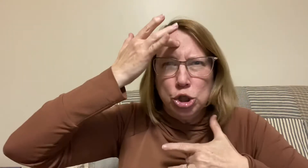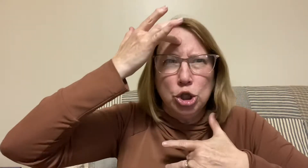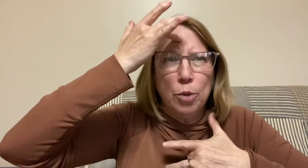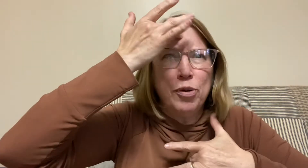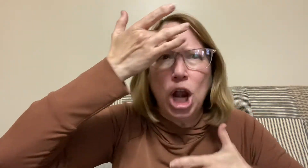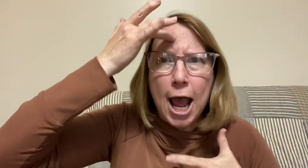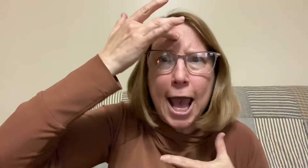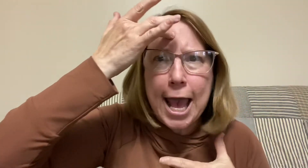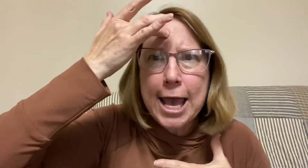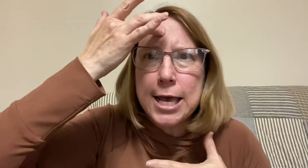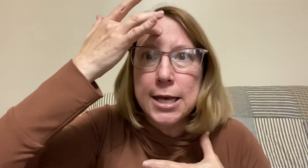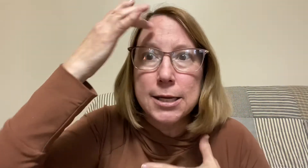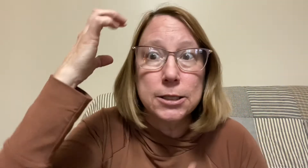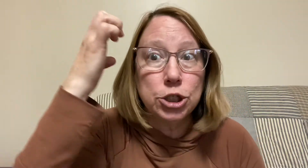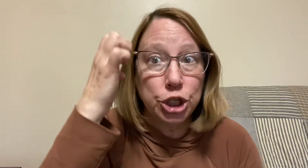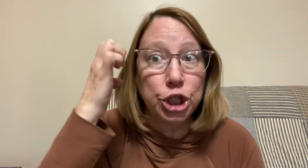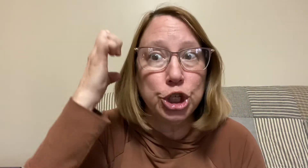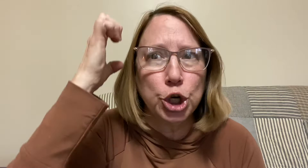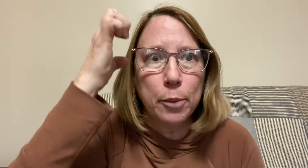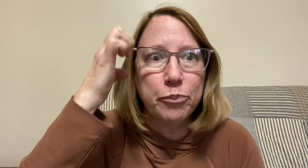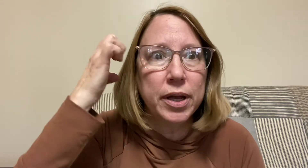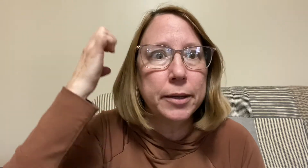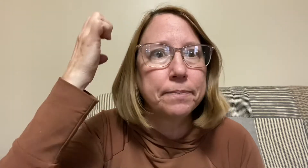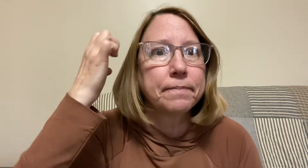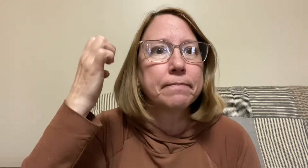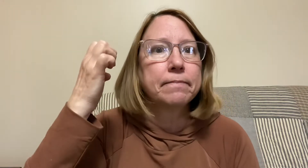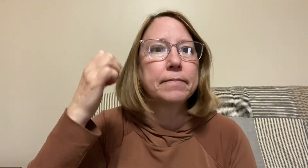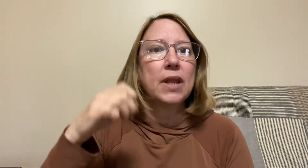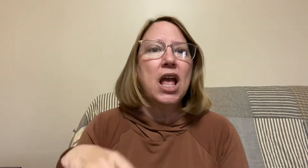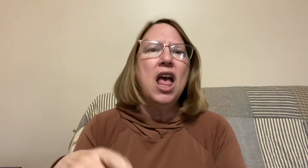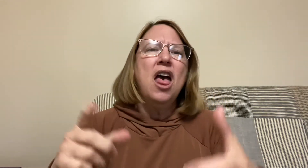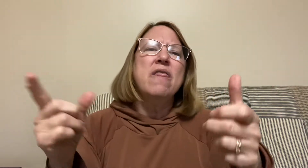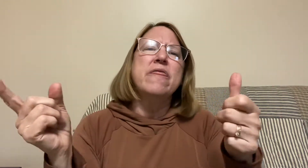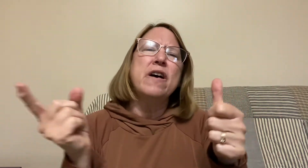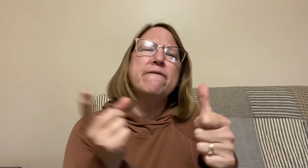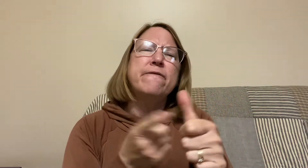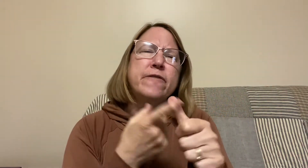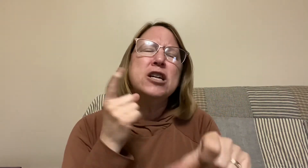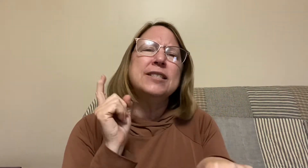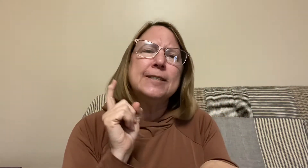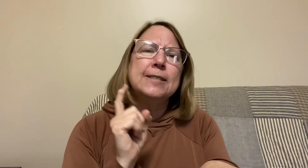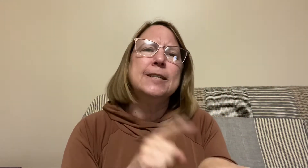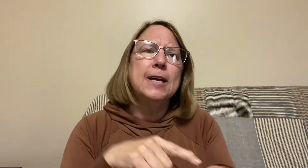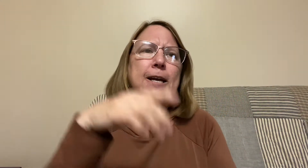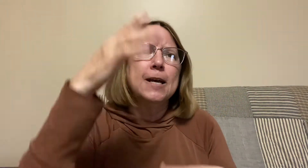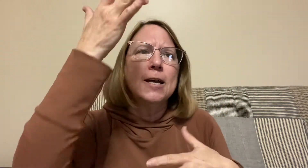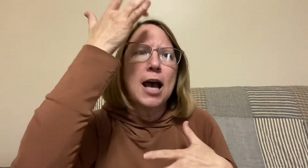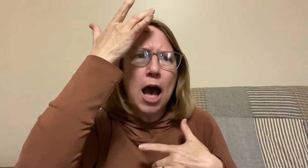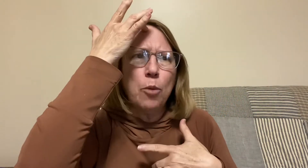Some historians have concluded that